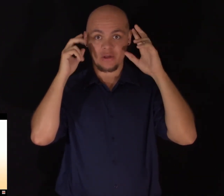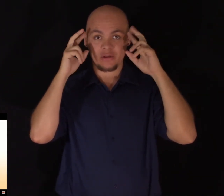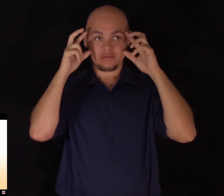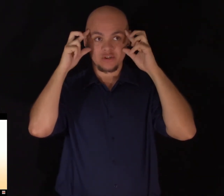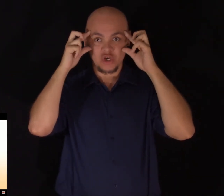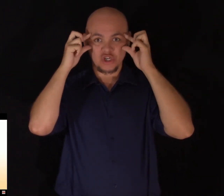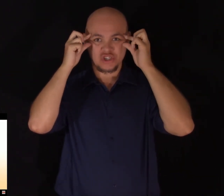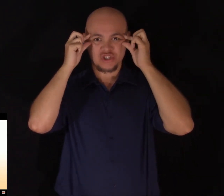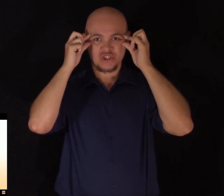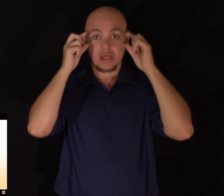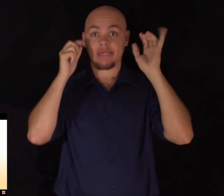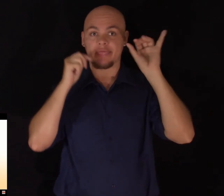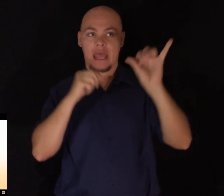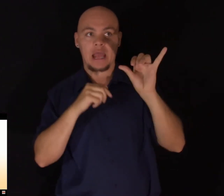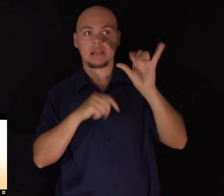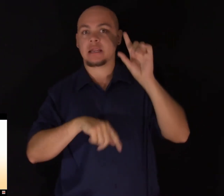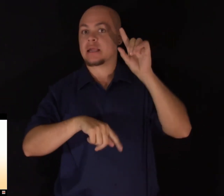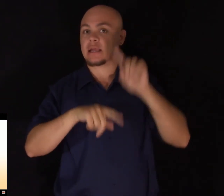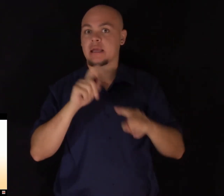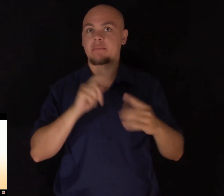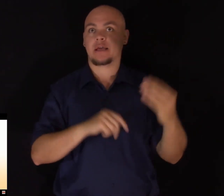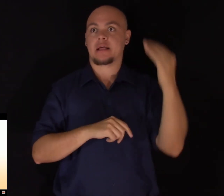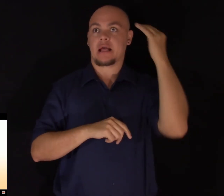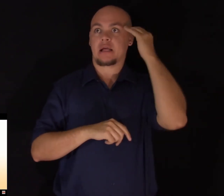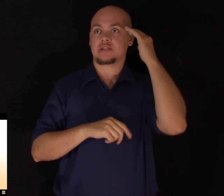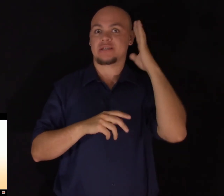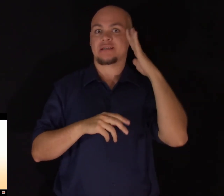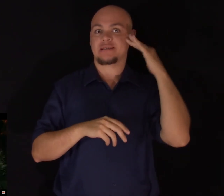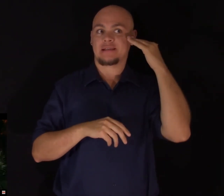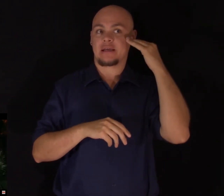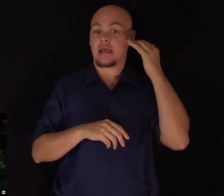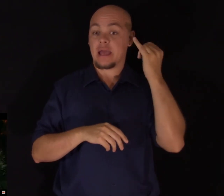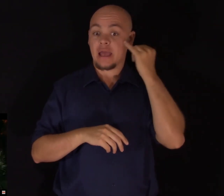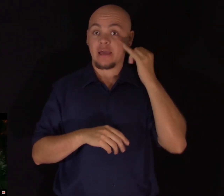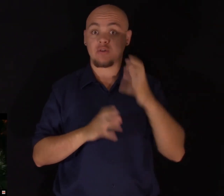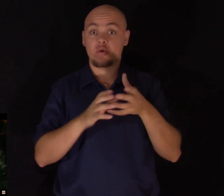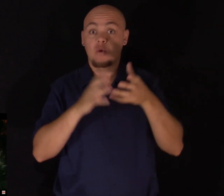cannot be consciously contracted, especially if you overdid the Botox. Don't